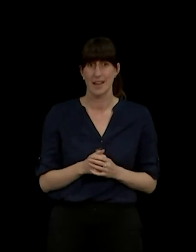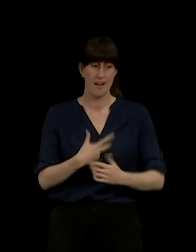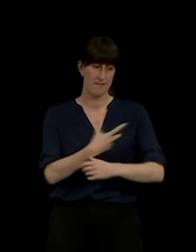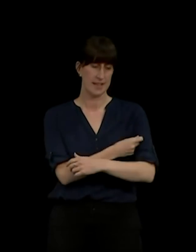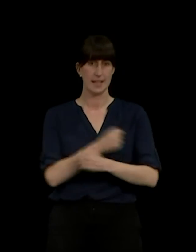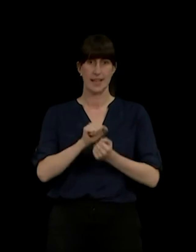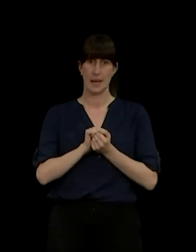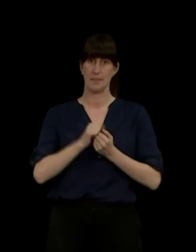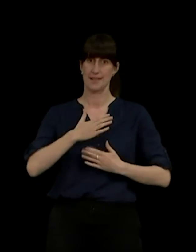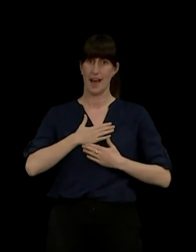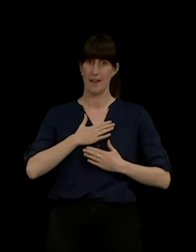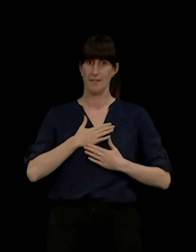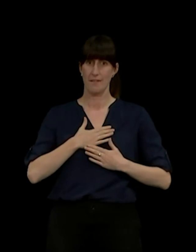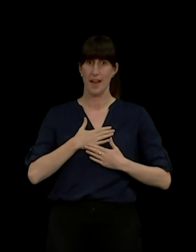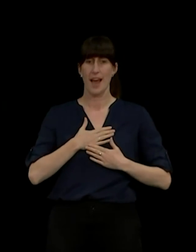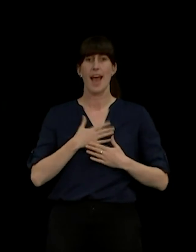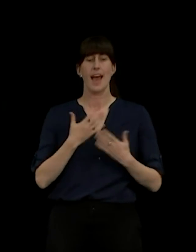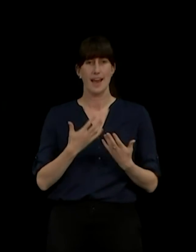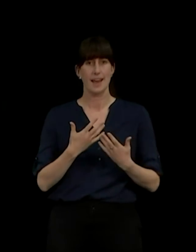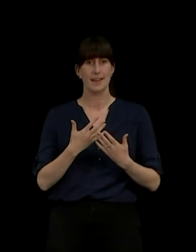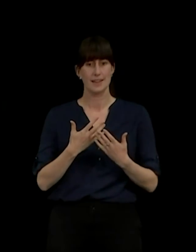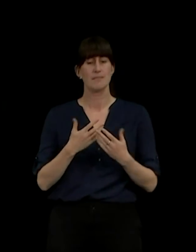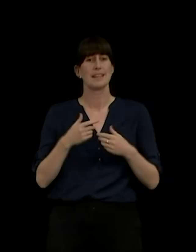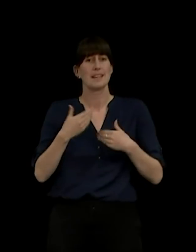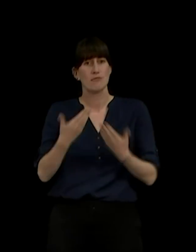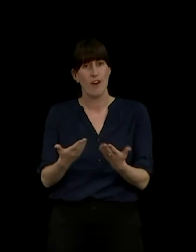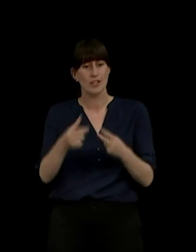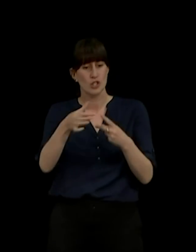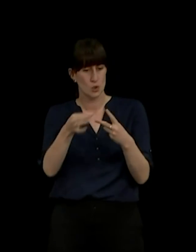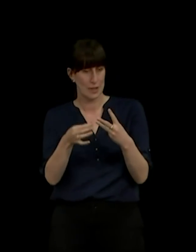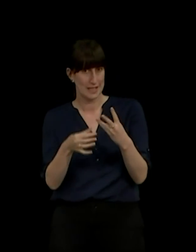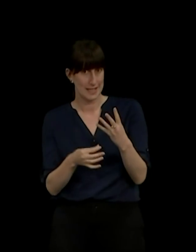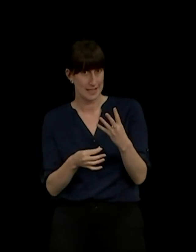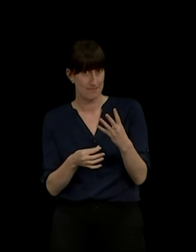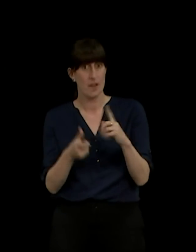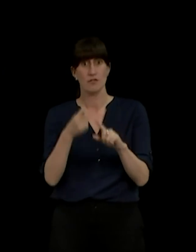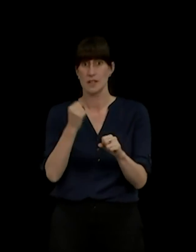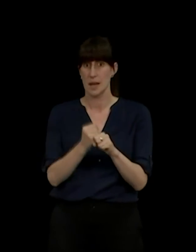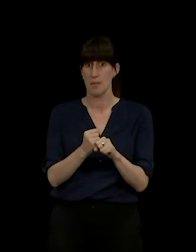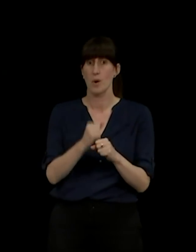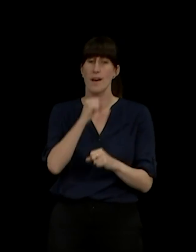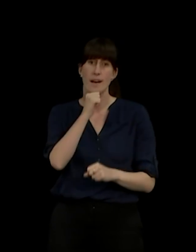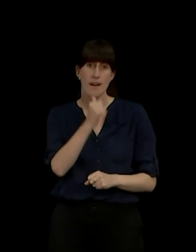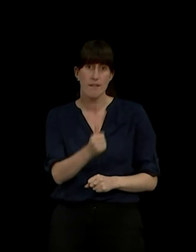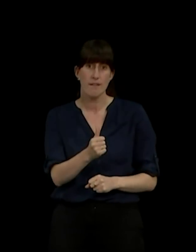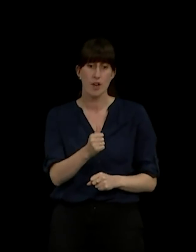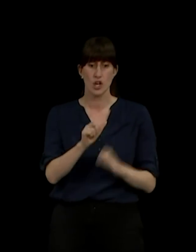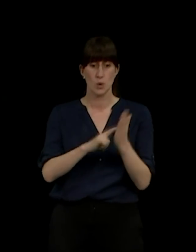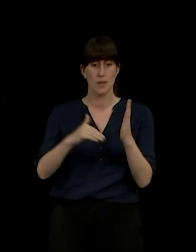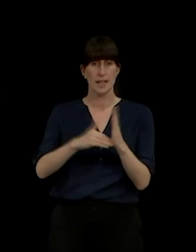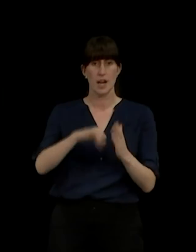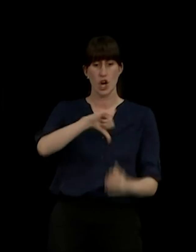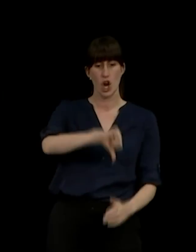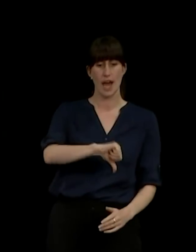choices. And this is how stark those choices are. If we had a vaccination rate at 90% or above in